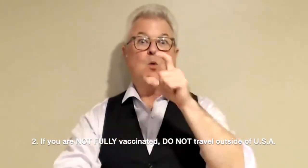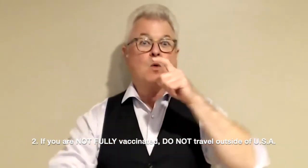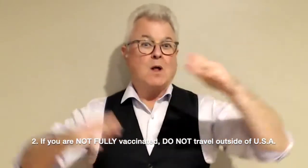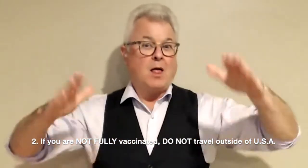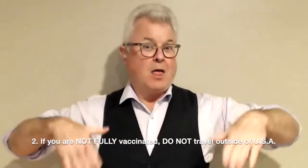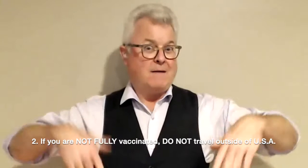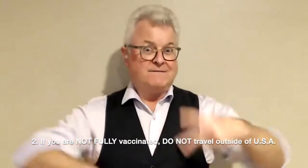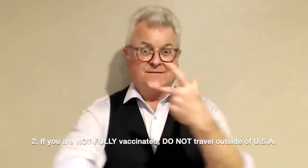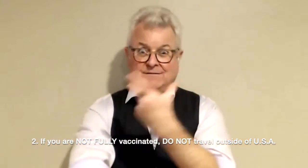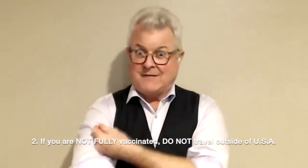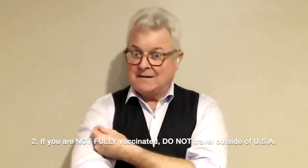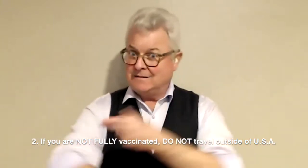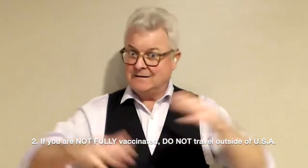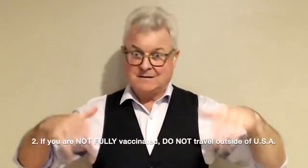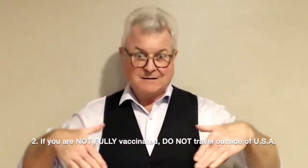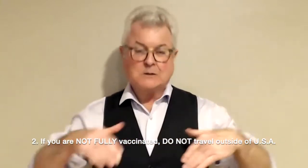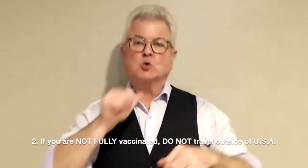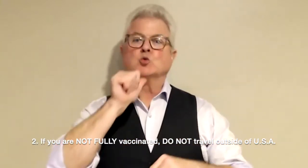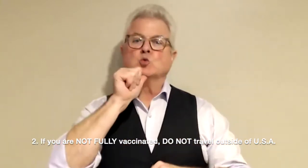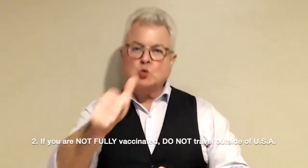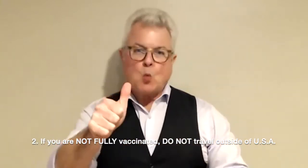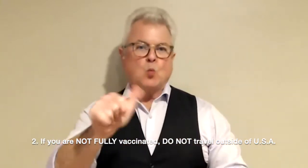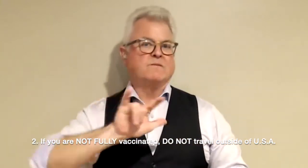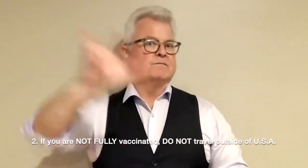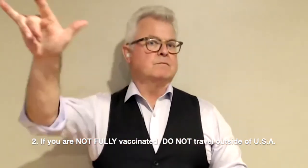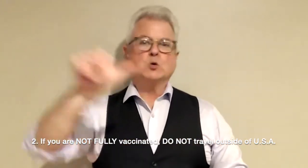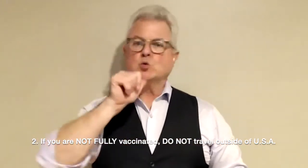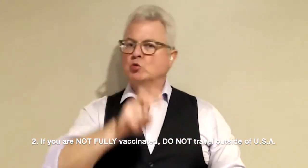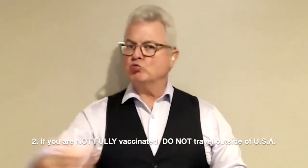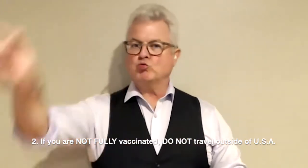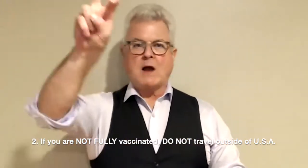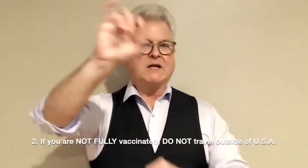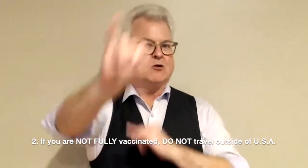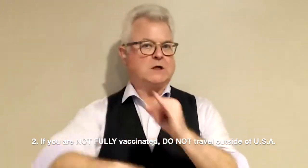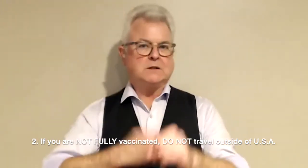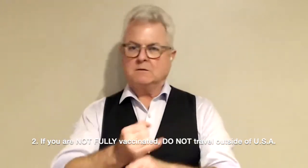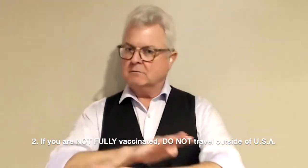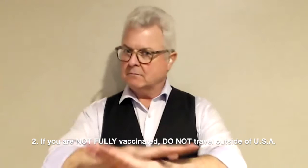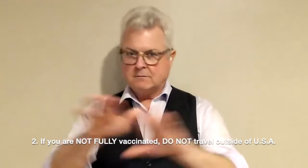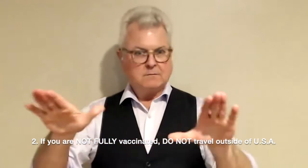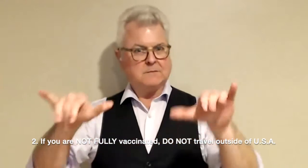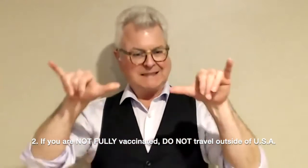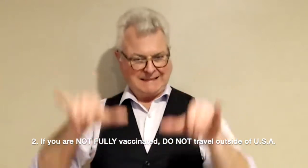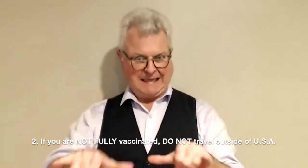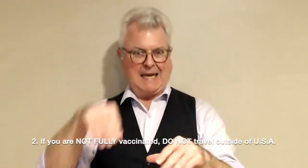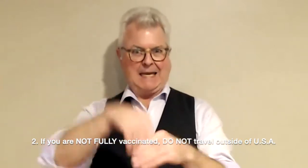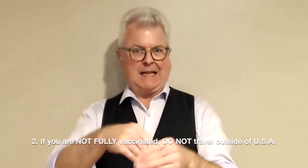recommends that if you have not received your vaccination, that you should not fly abroad,